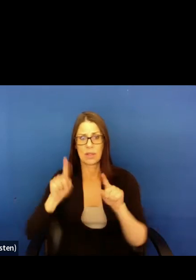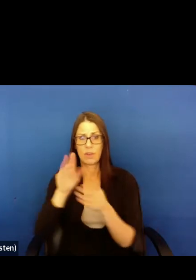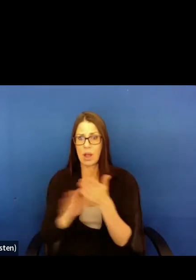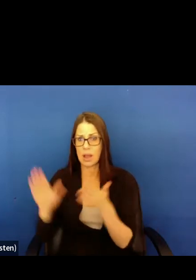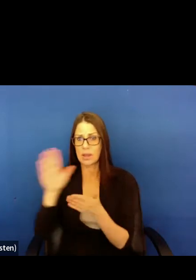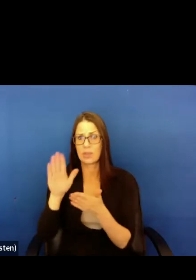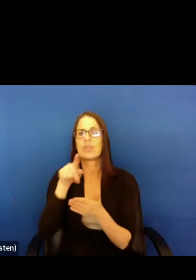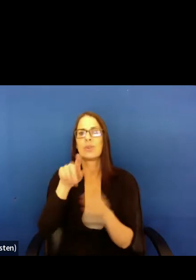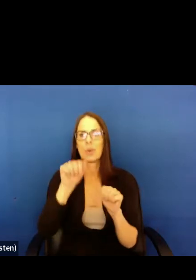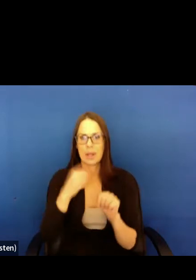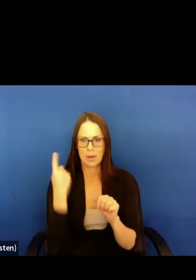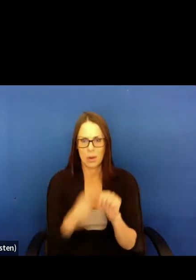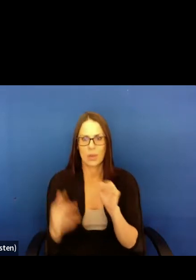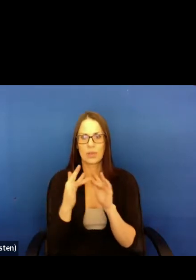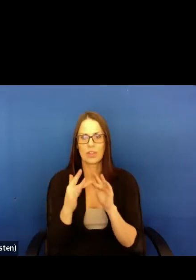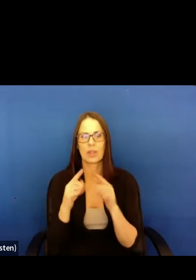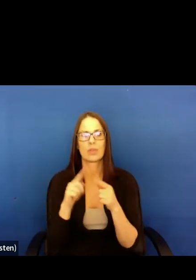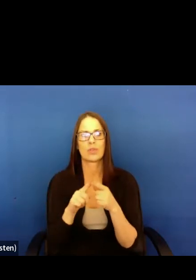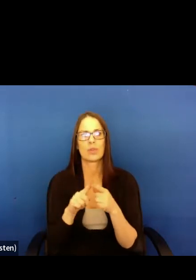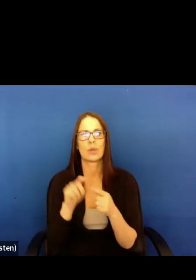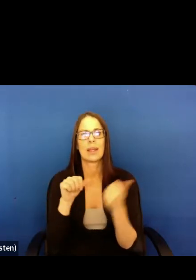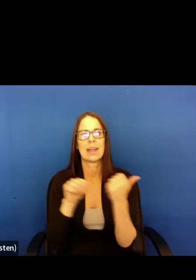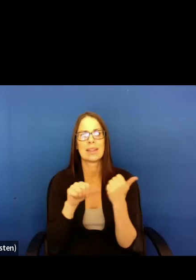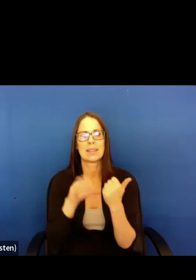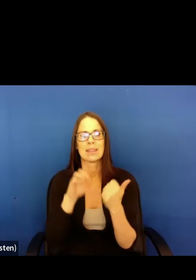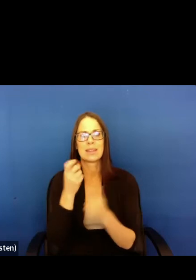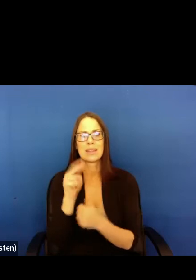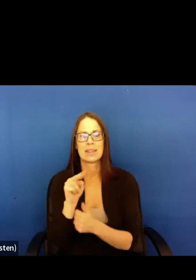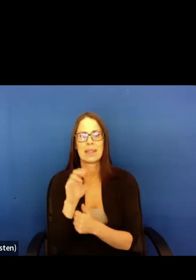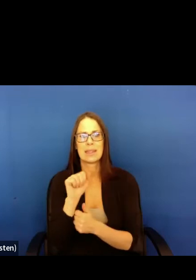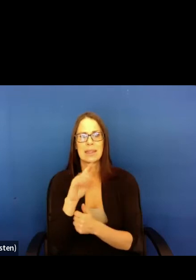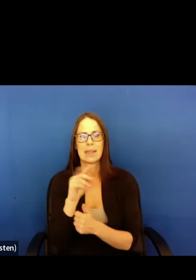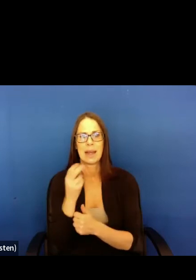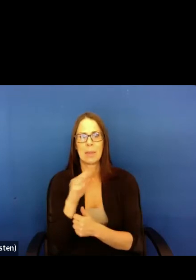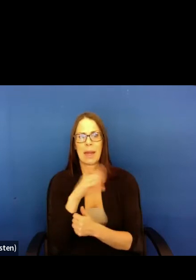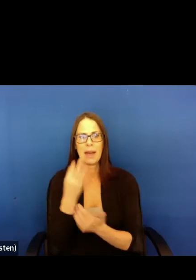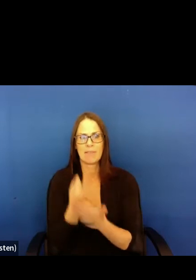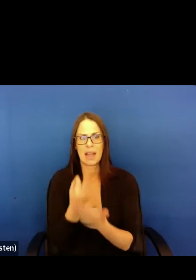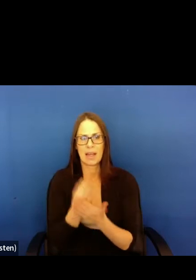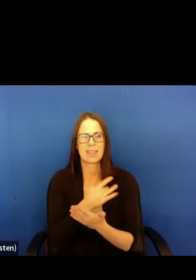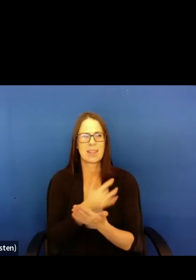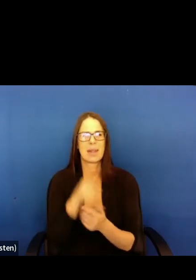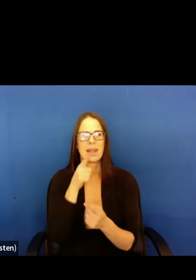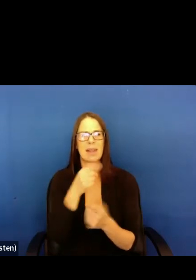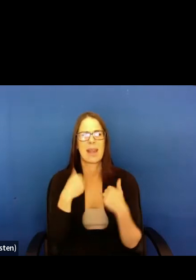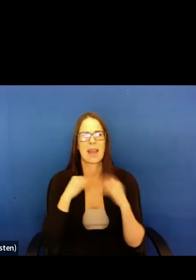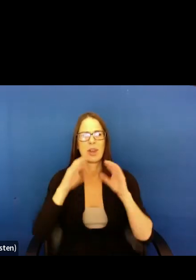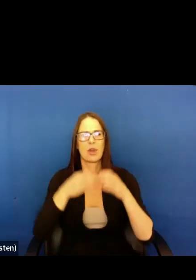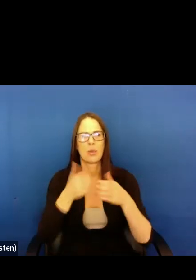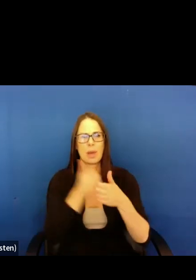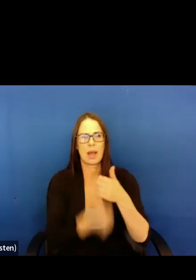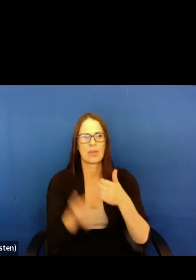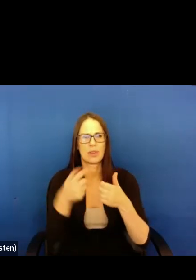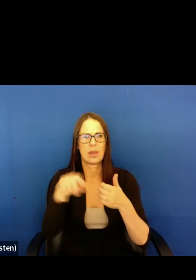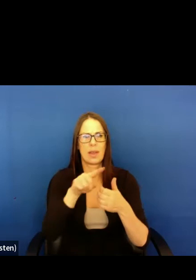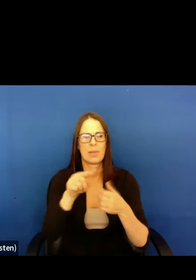could always reach out to the Associate Deans of Administration and Finance. And typically they have a group under them that interact with our